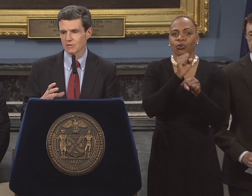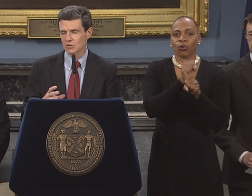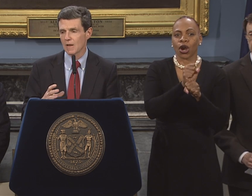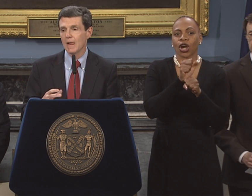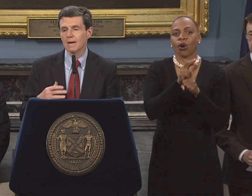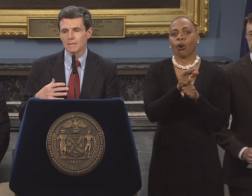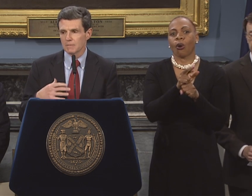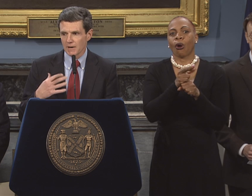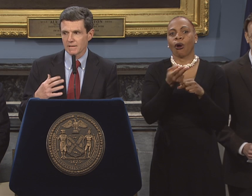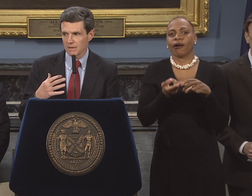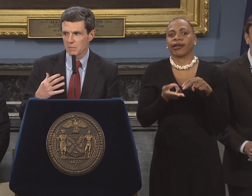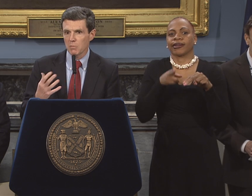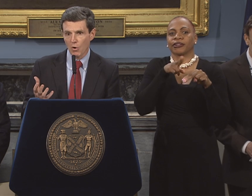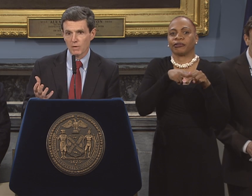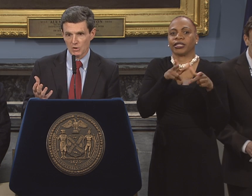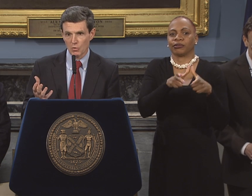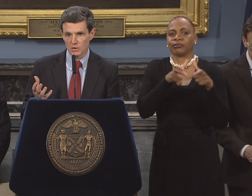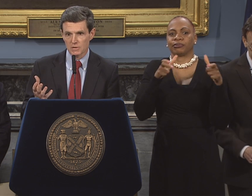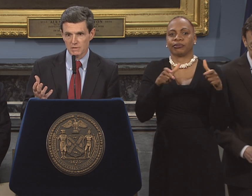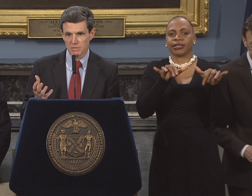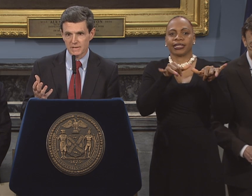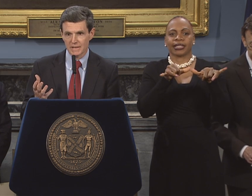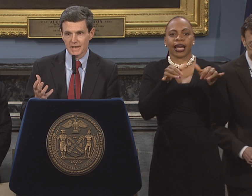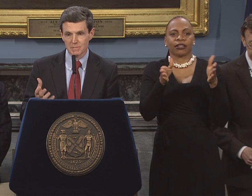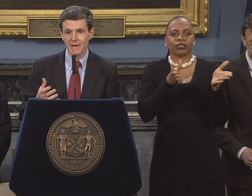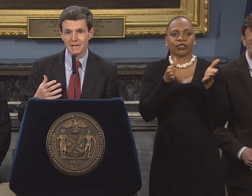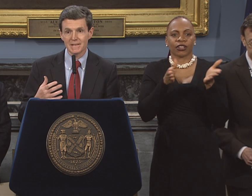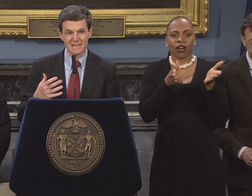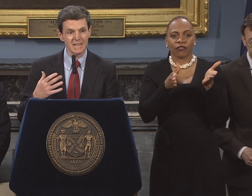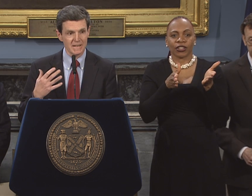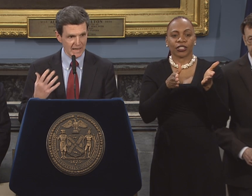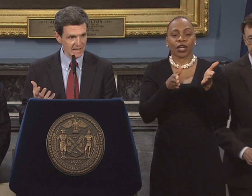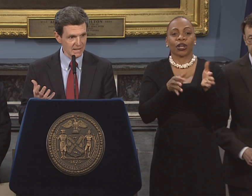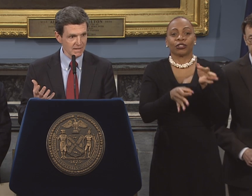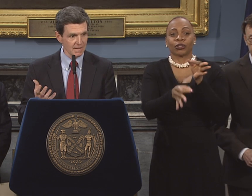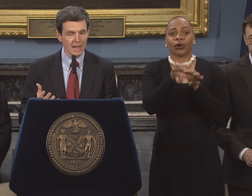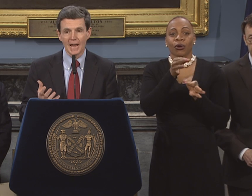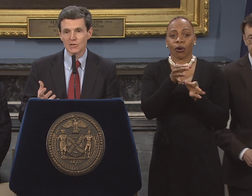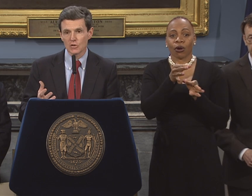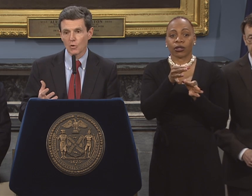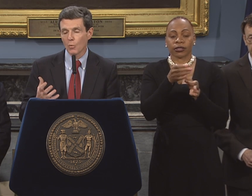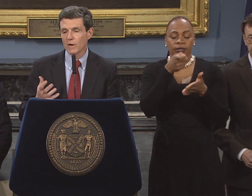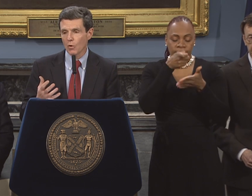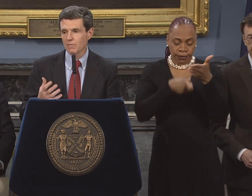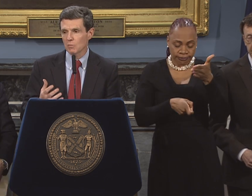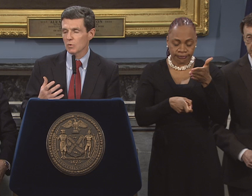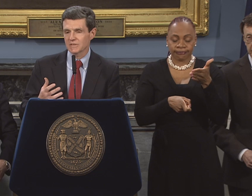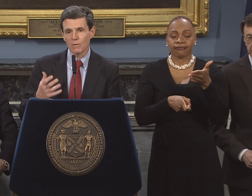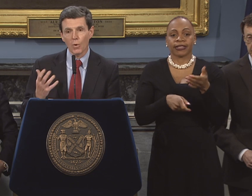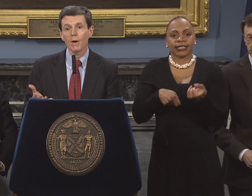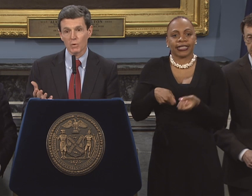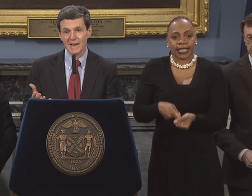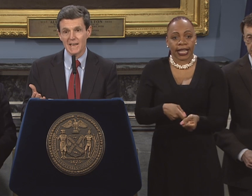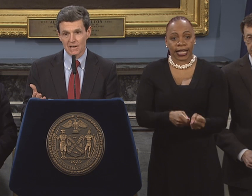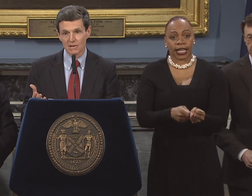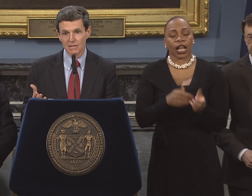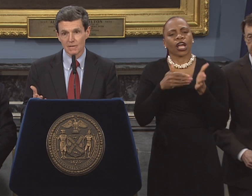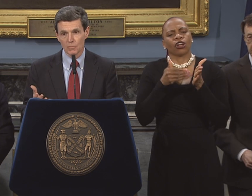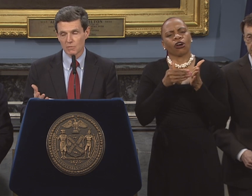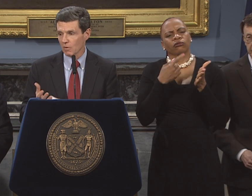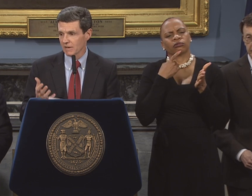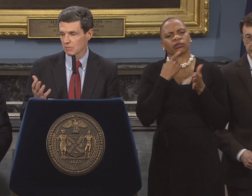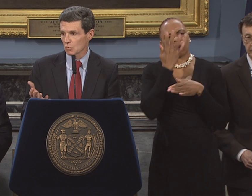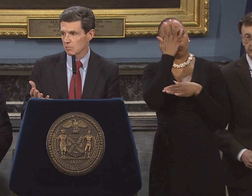of their service, frankly, a big part of the cost of replacing gas main is in the digging. And so we often will say, while we're